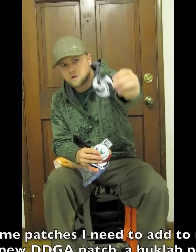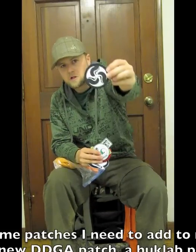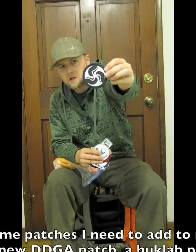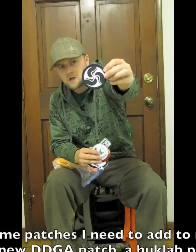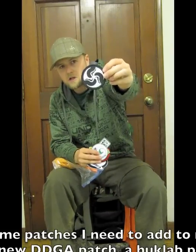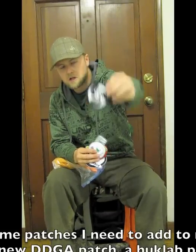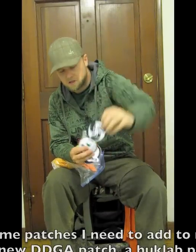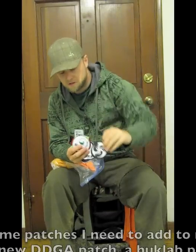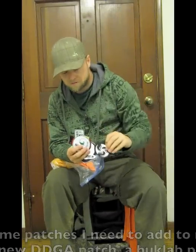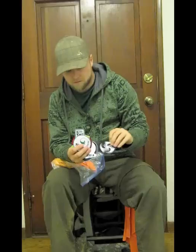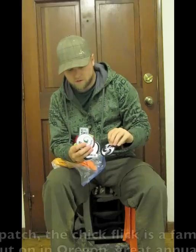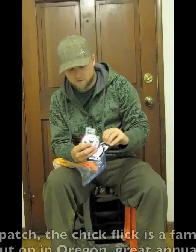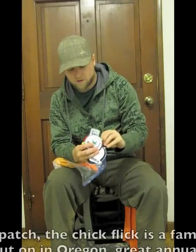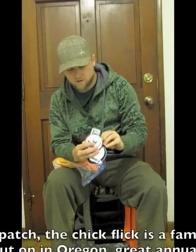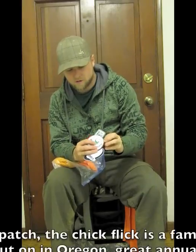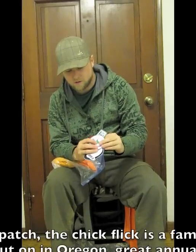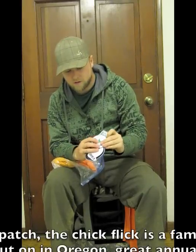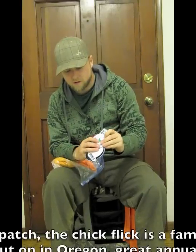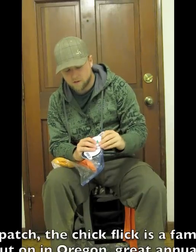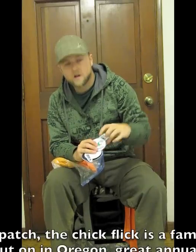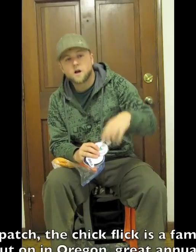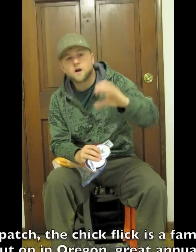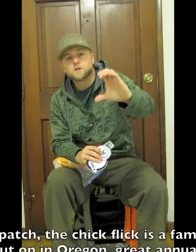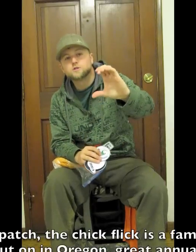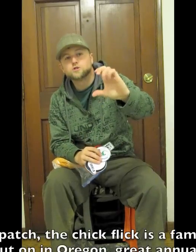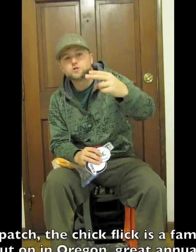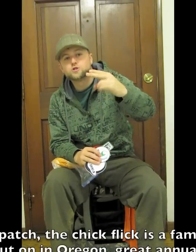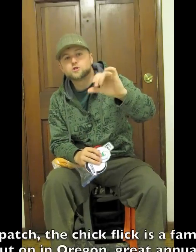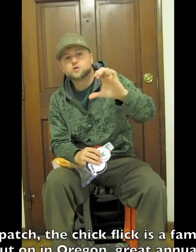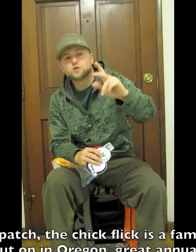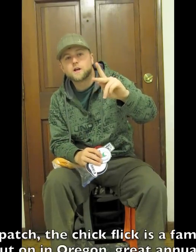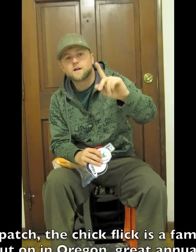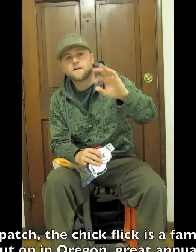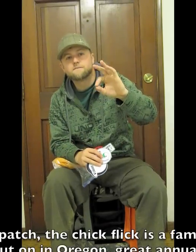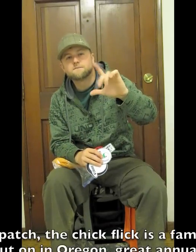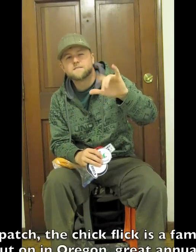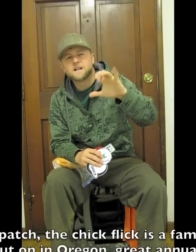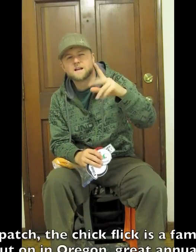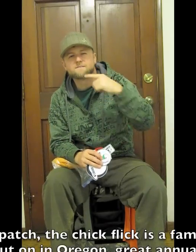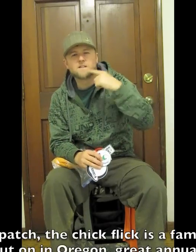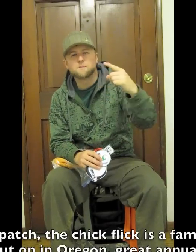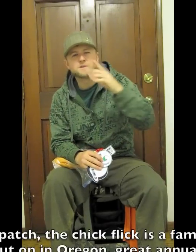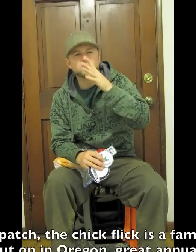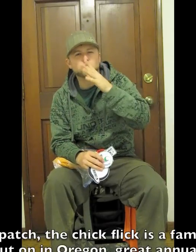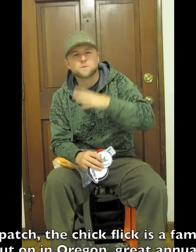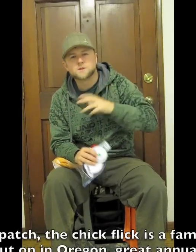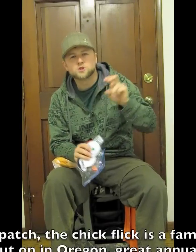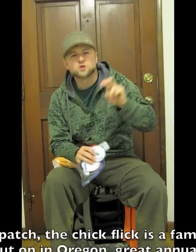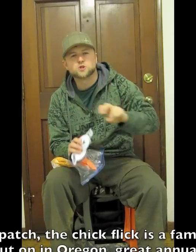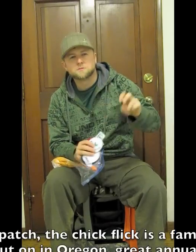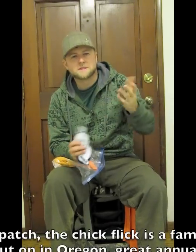that secretary fantasy. Yes, I can help you out of yourself and into